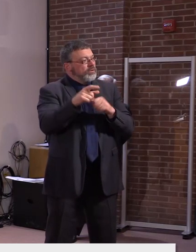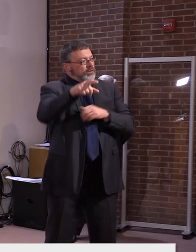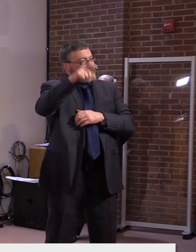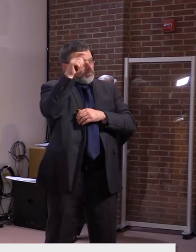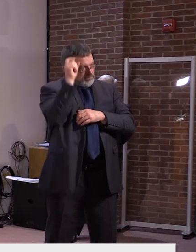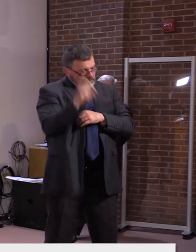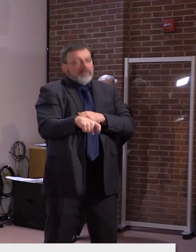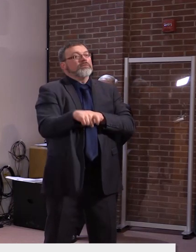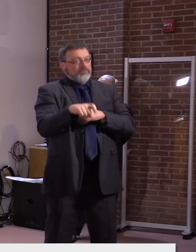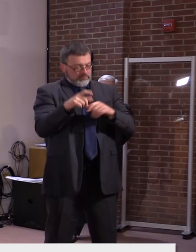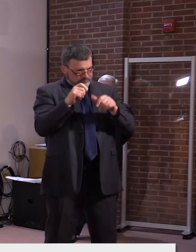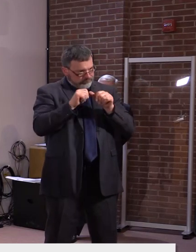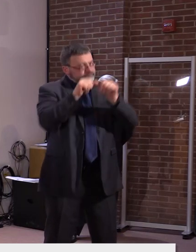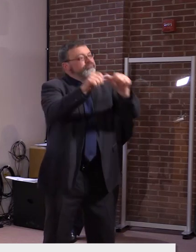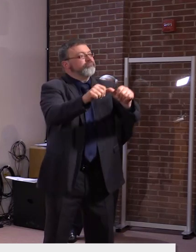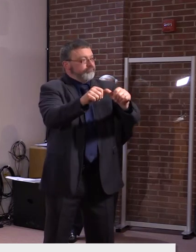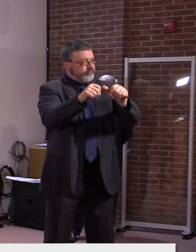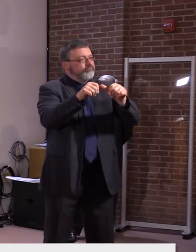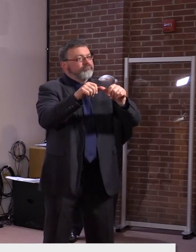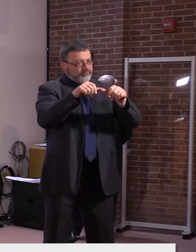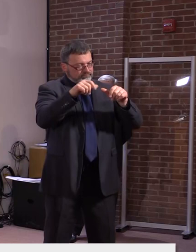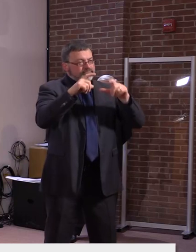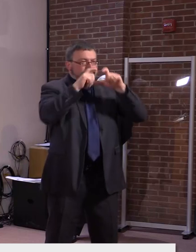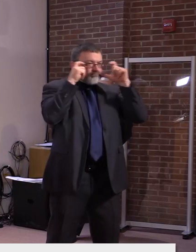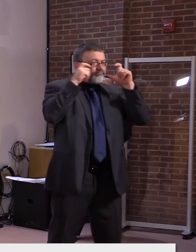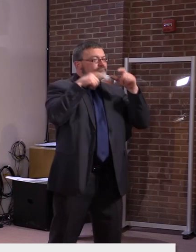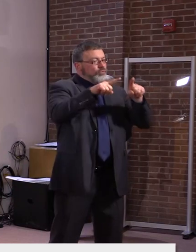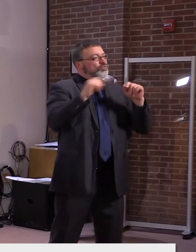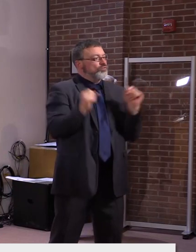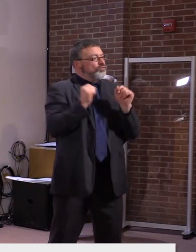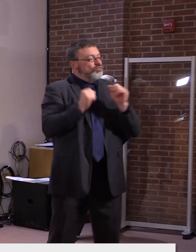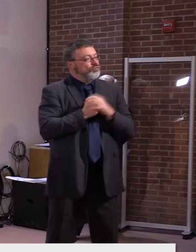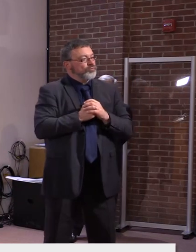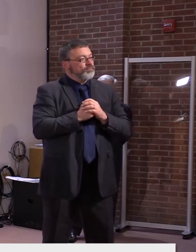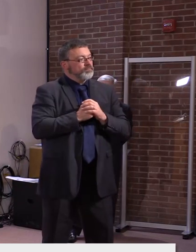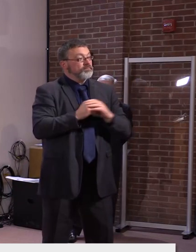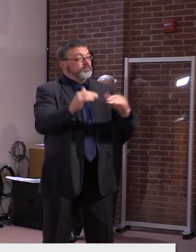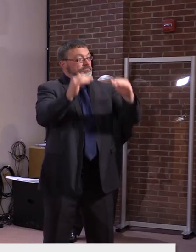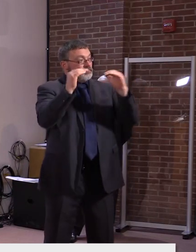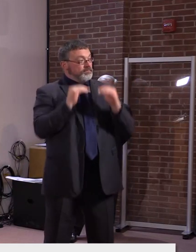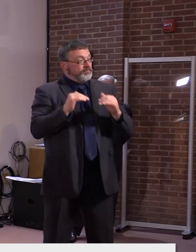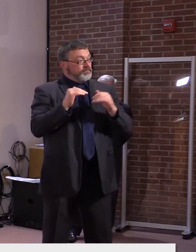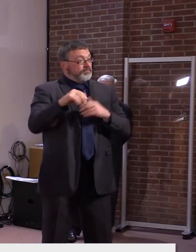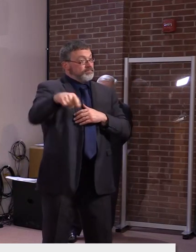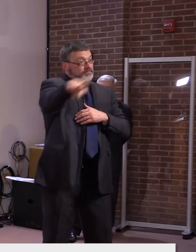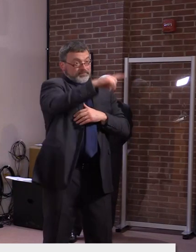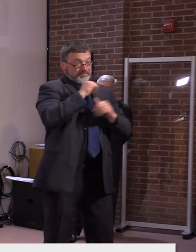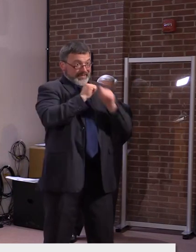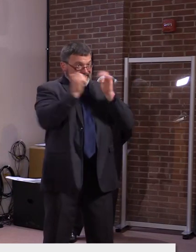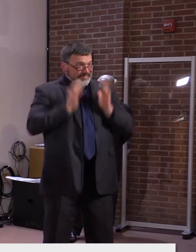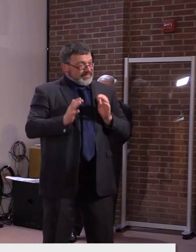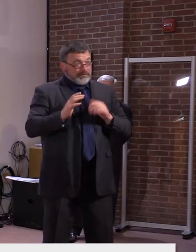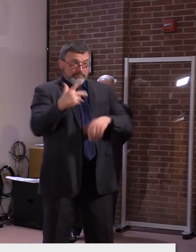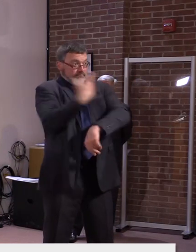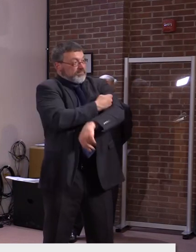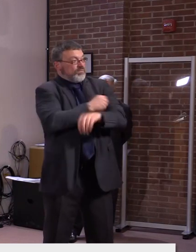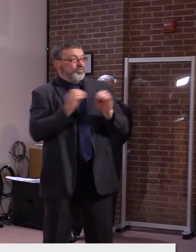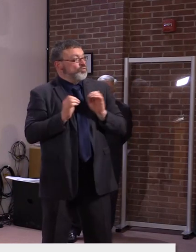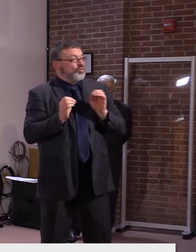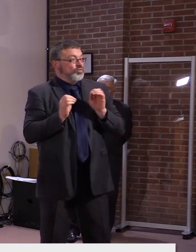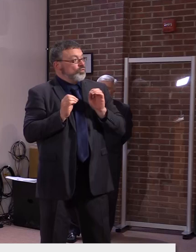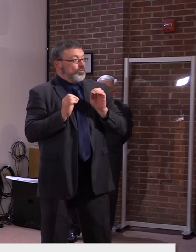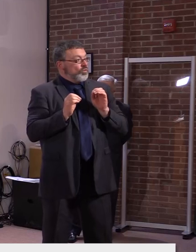season. And finally, unvaccinated student athletes and any athlete participating in activities where masks cannot